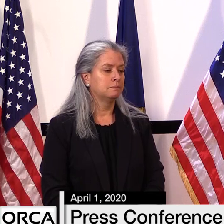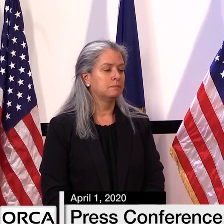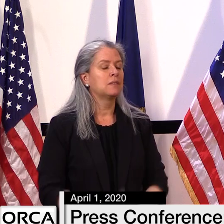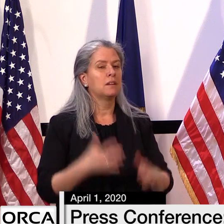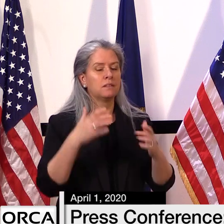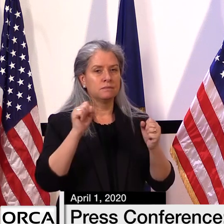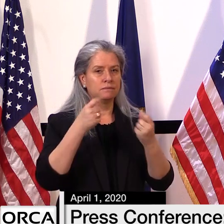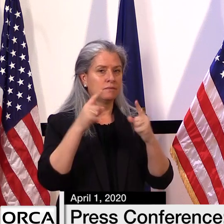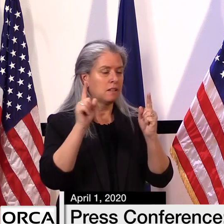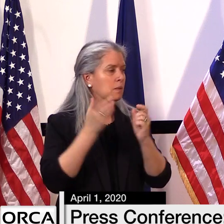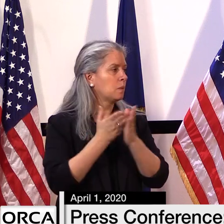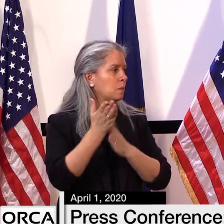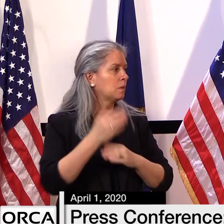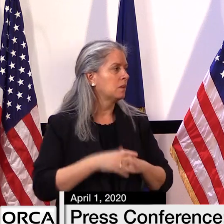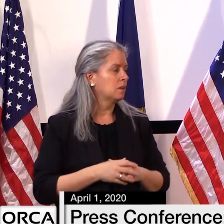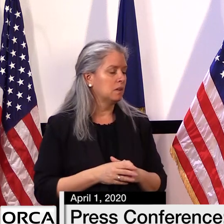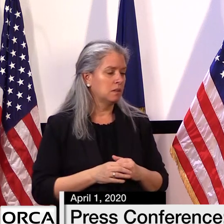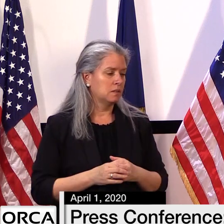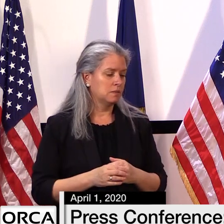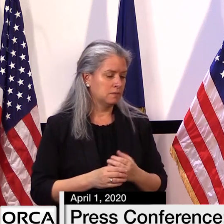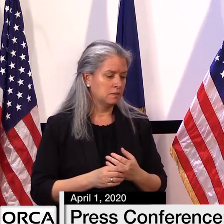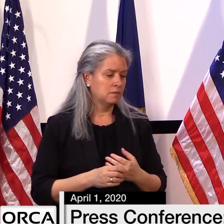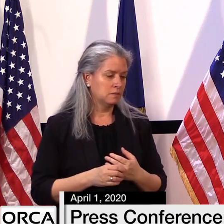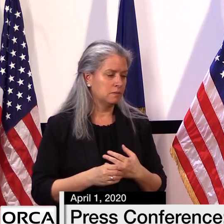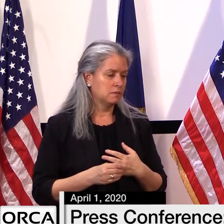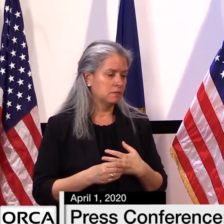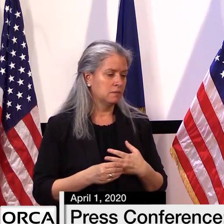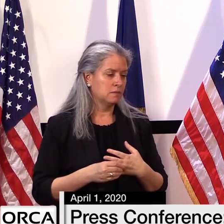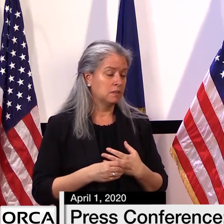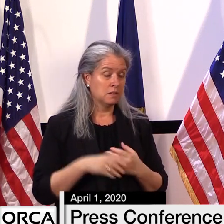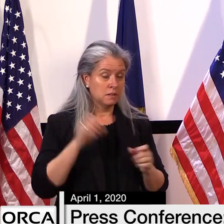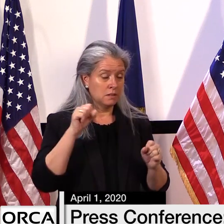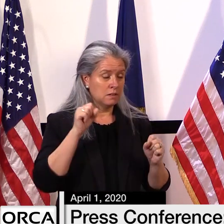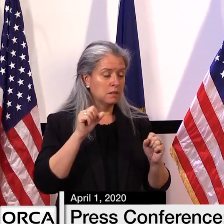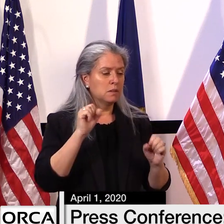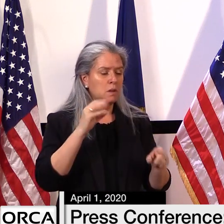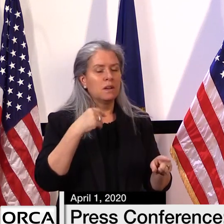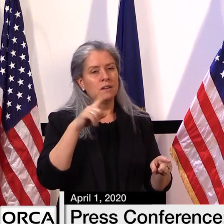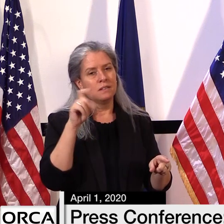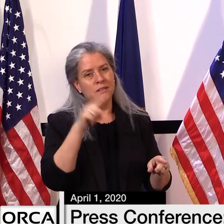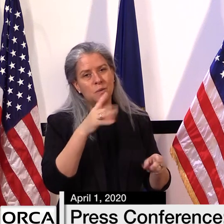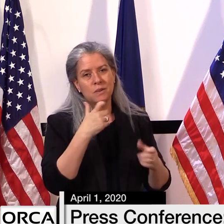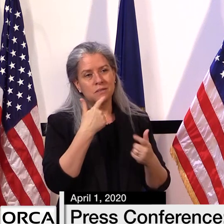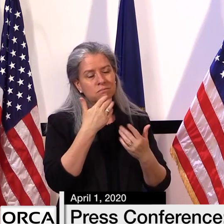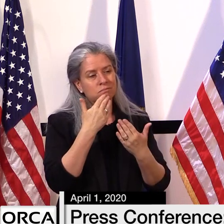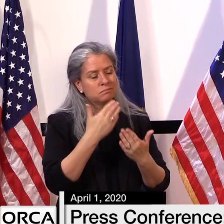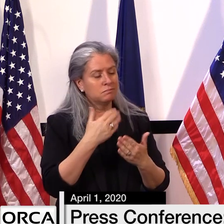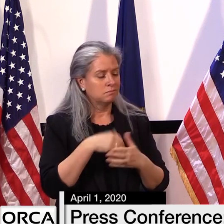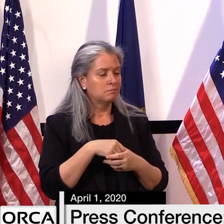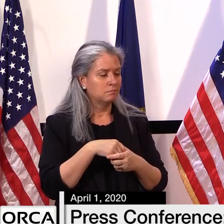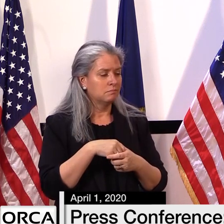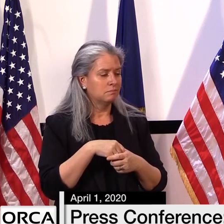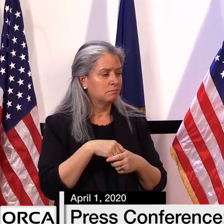Hi, can you hear me? Go ahead. Hi, can you hear me? Yeah, I just wanted to say that you guys,